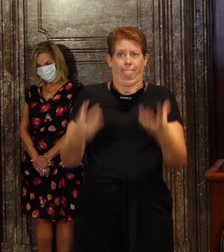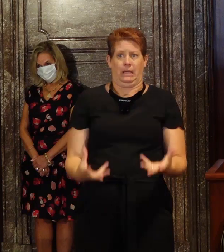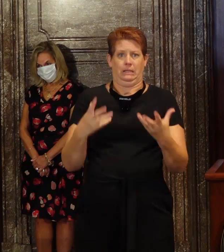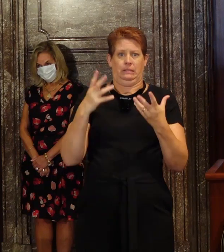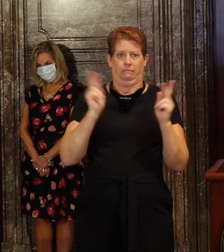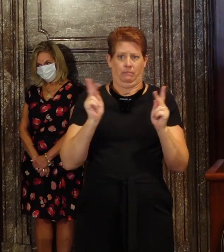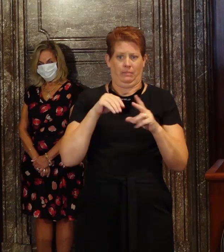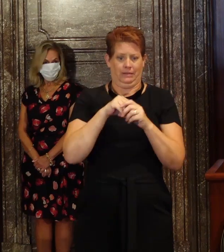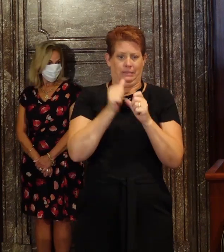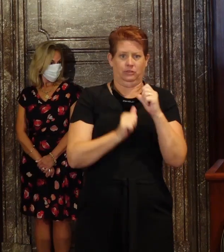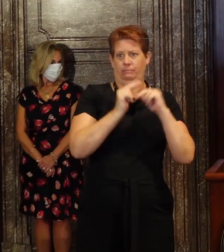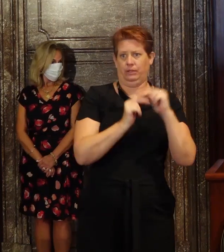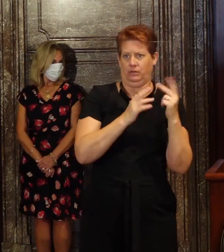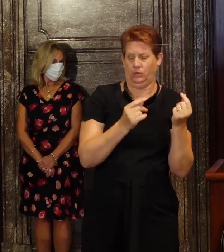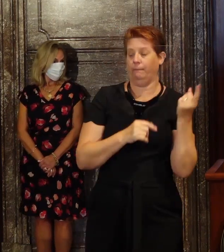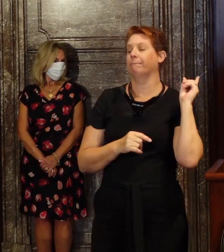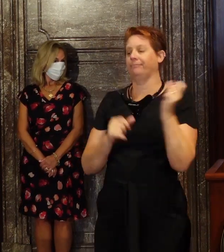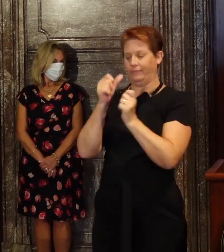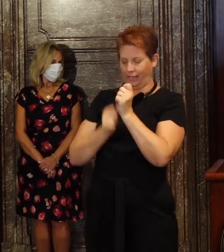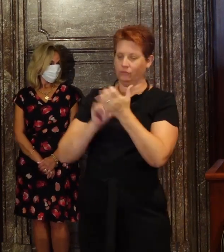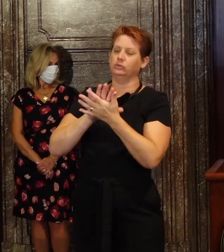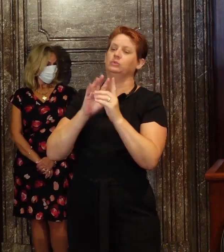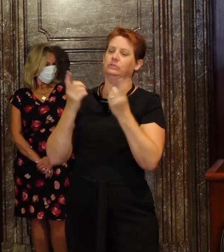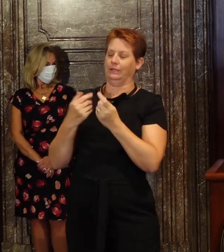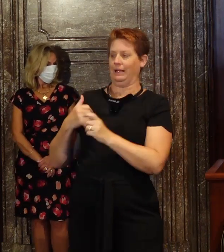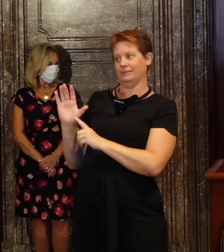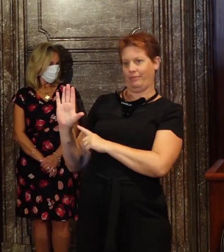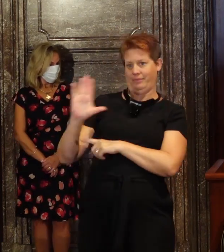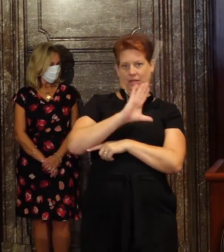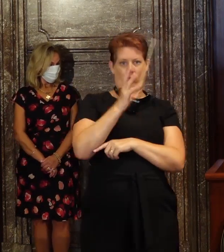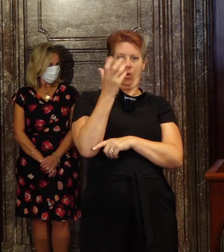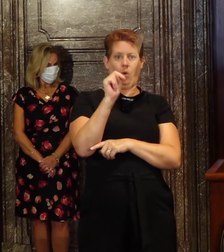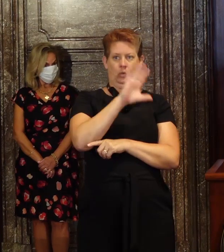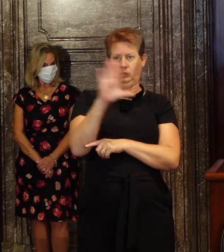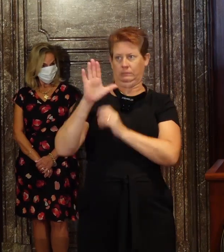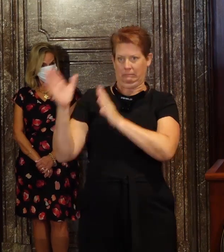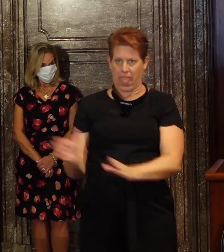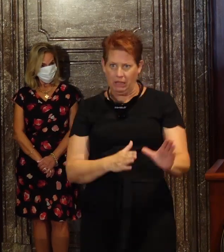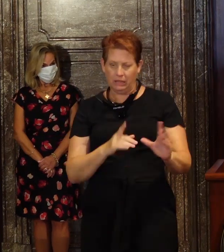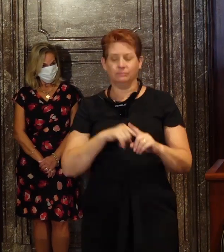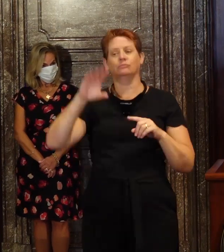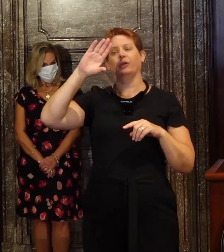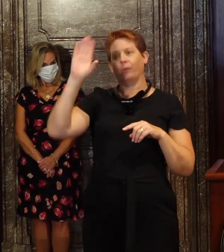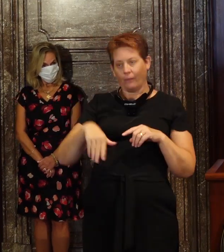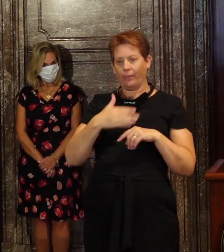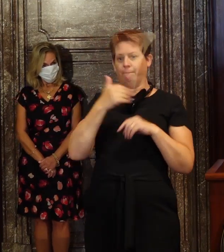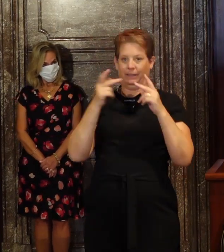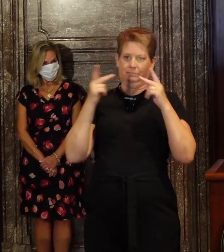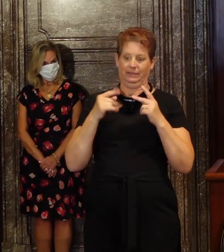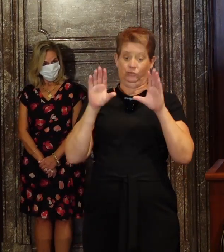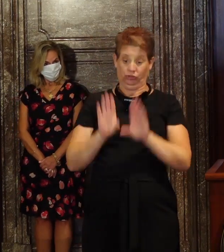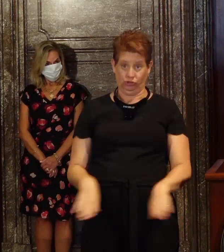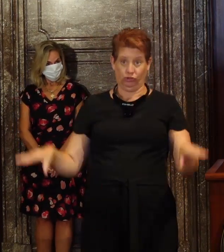buildings? Well, each school district has their contingency plans for that, but we know that the best place for children, parents, and teachers is